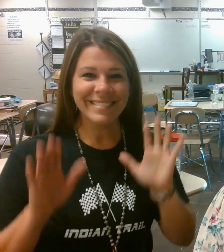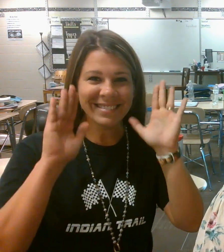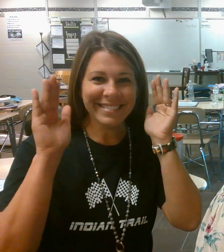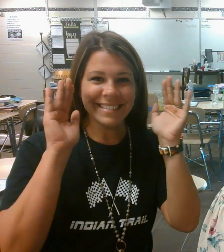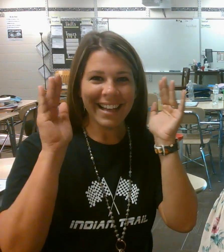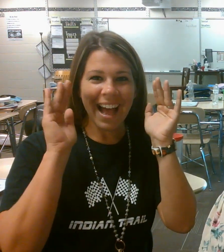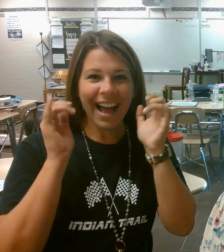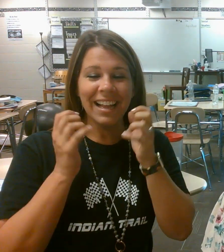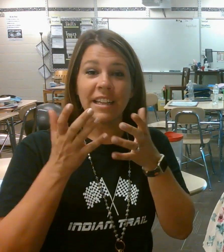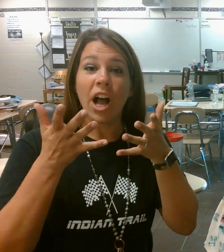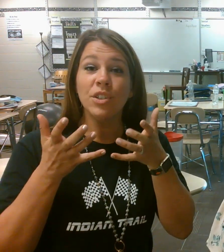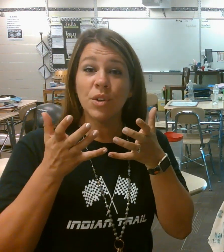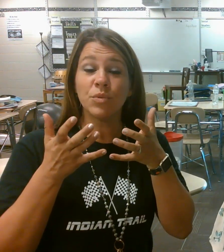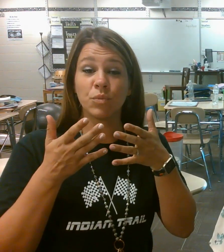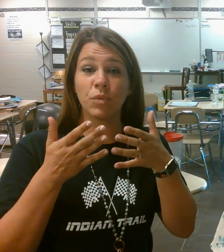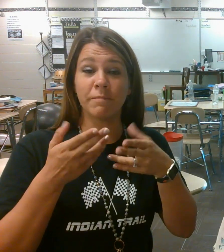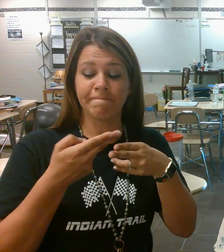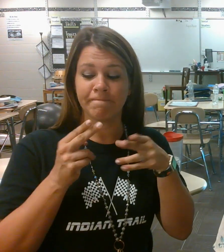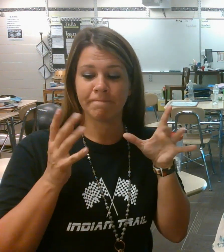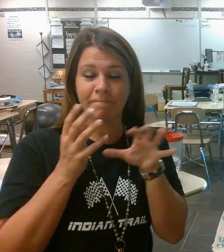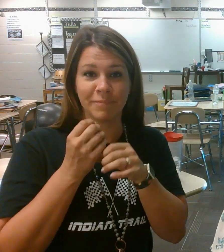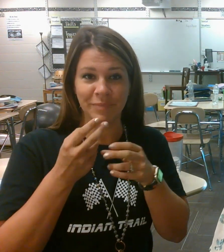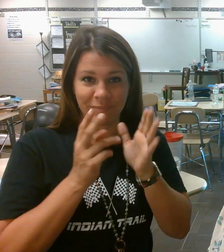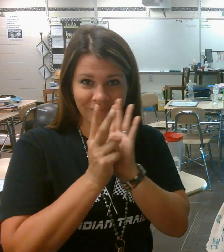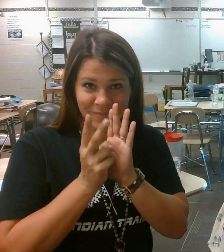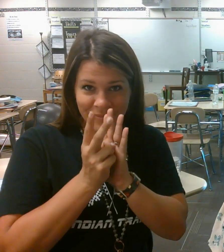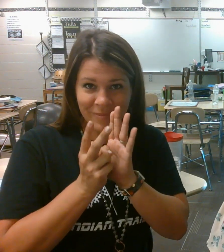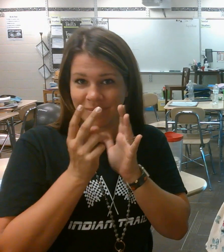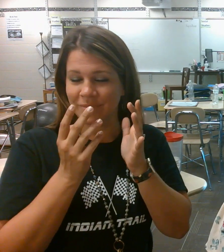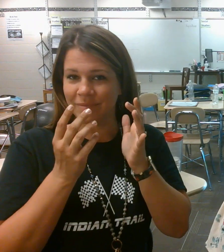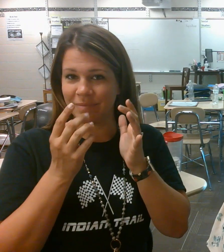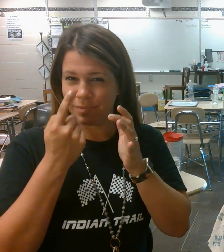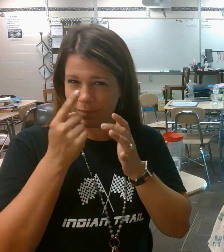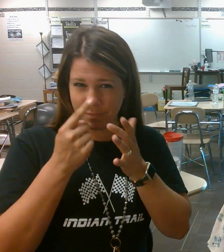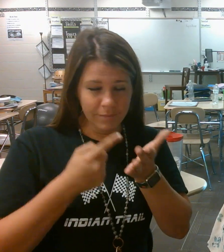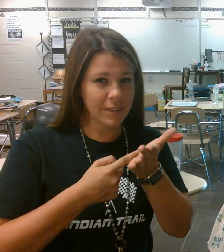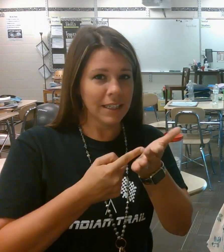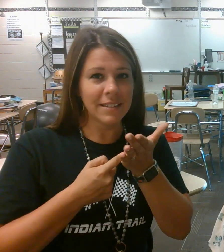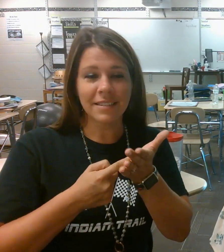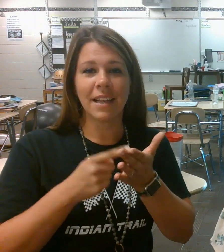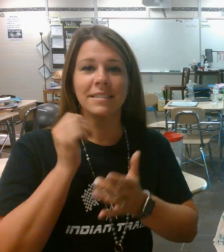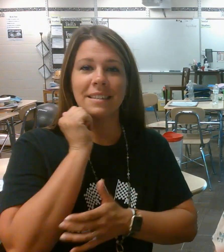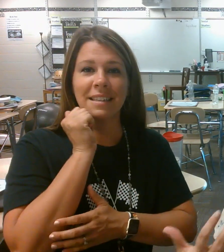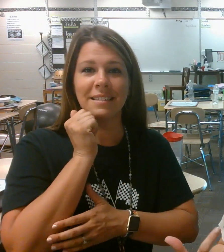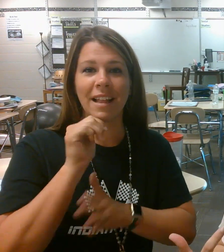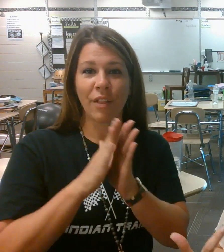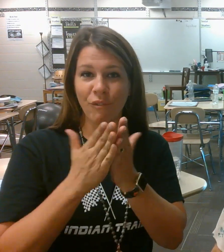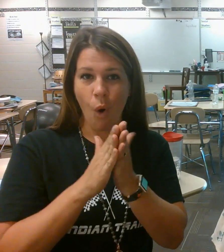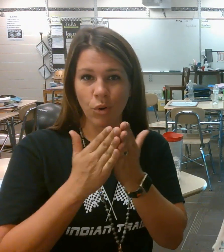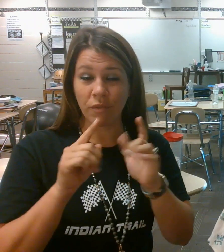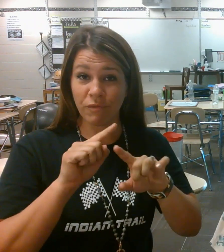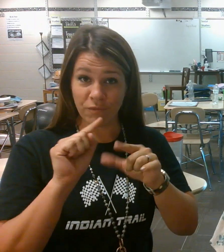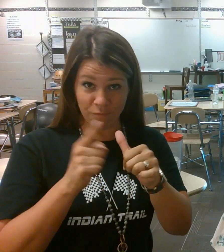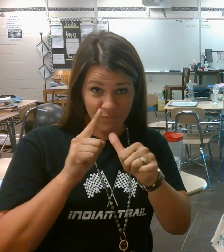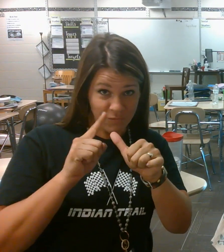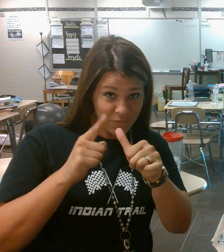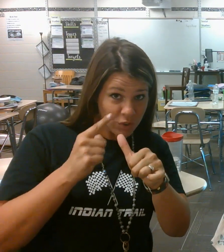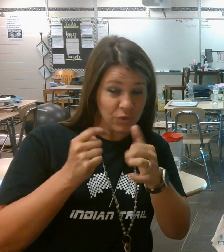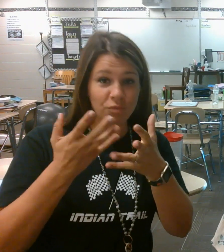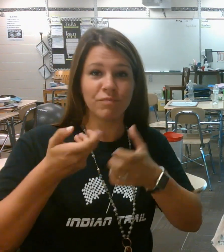Hi! We just want to do a brief little video to discuss our daily folder. First, though, I'd like to introduce Miss Beth. Miss Beth is one of